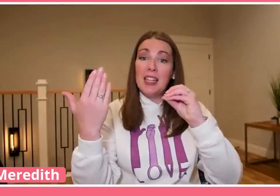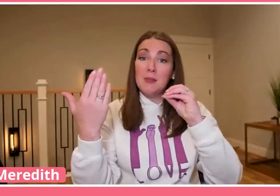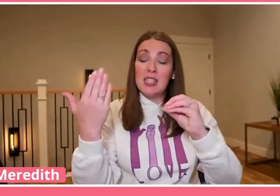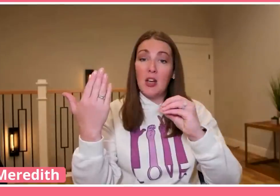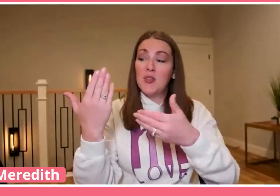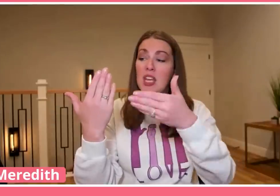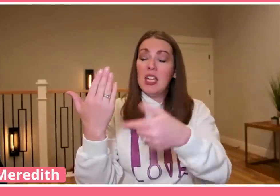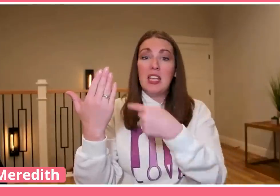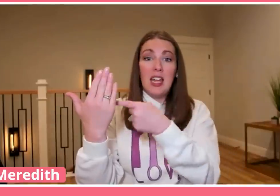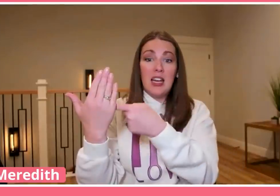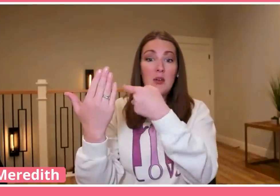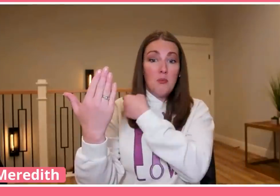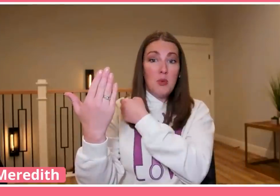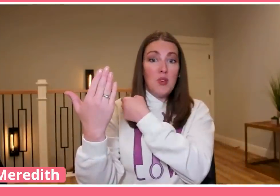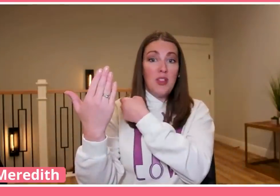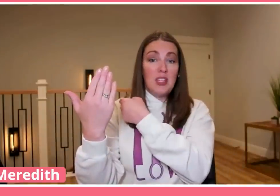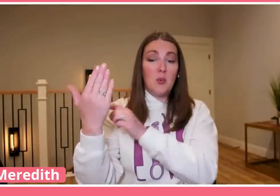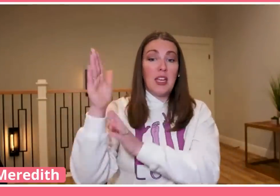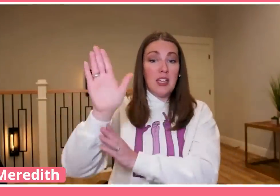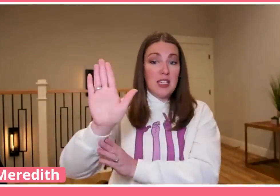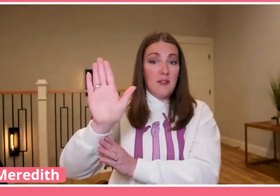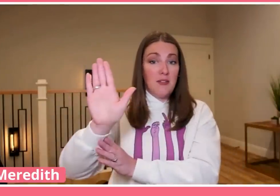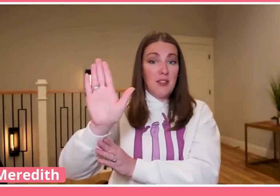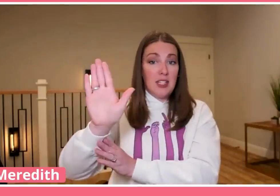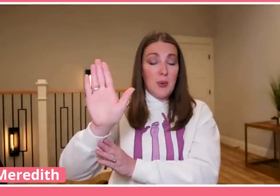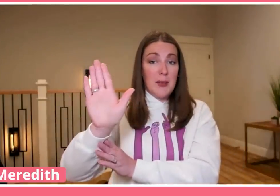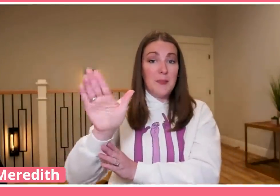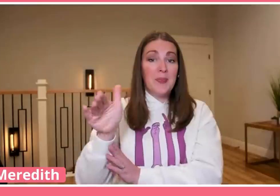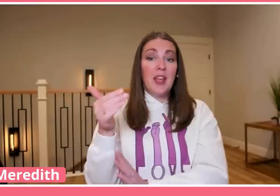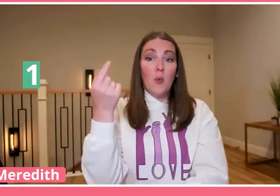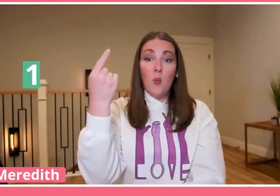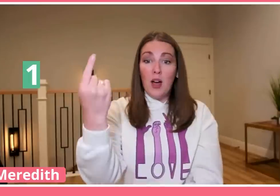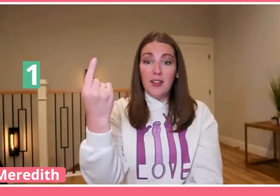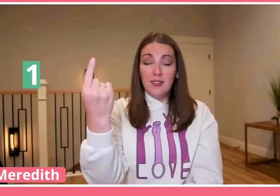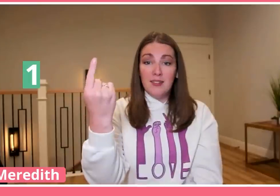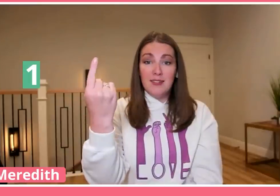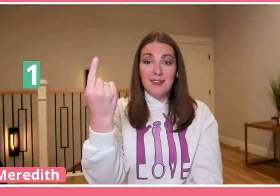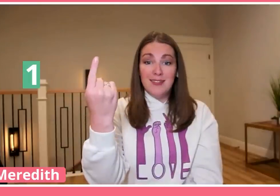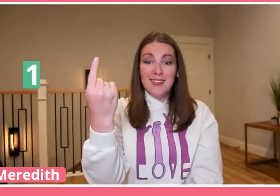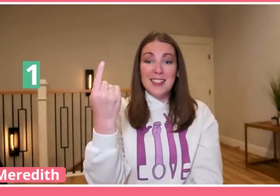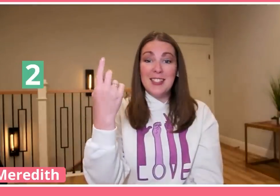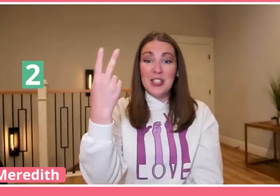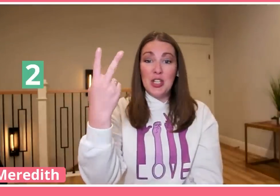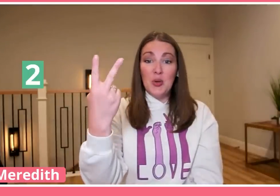themselves, they move this way instead of this way. One, two,